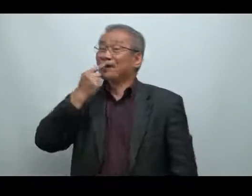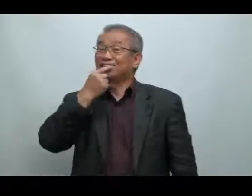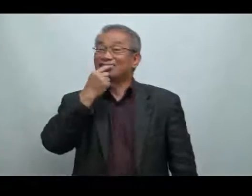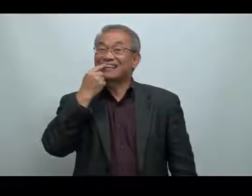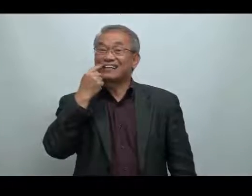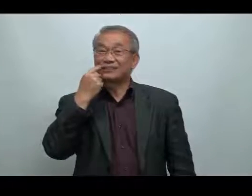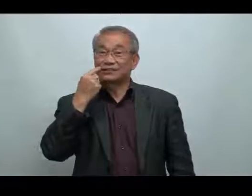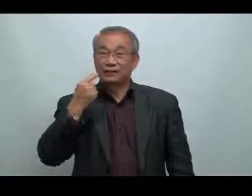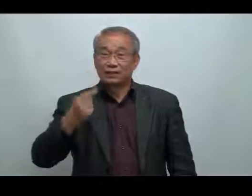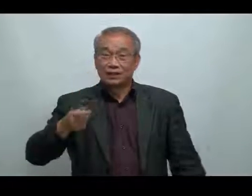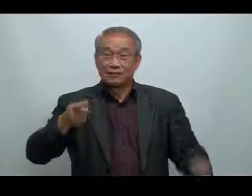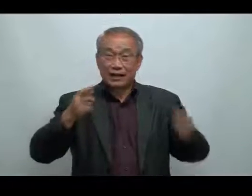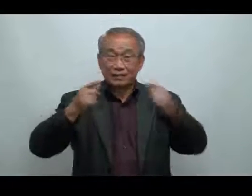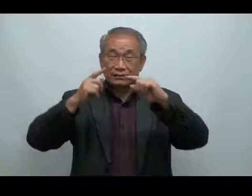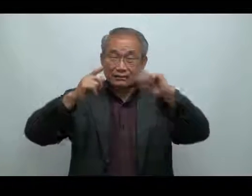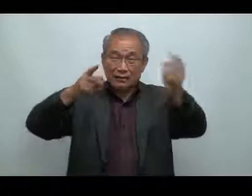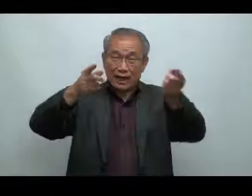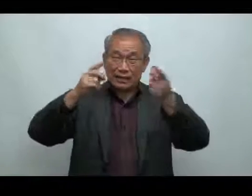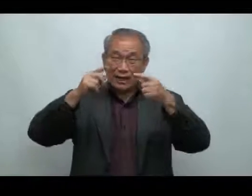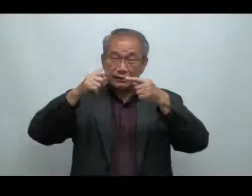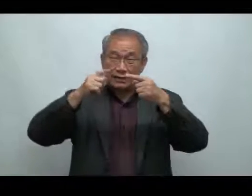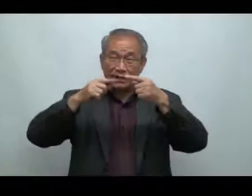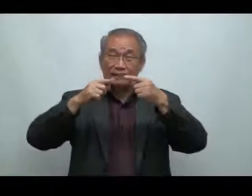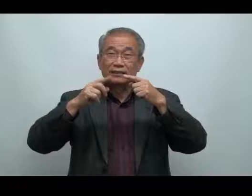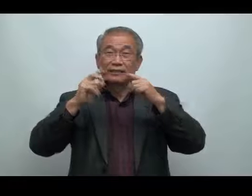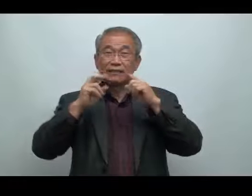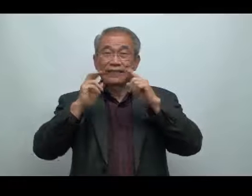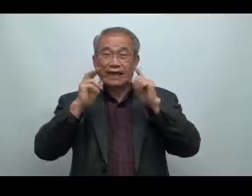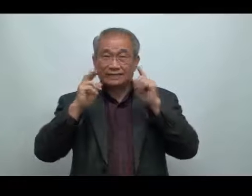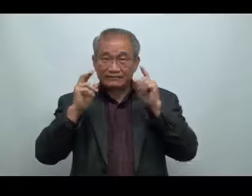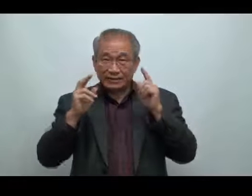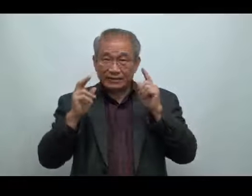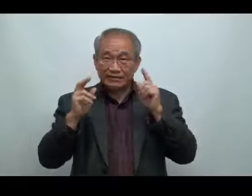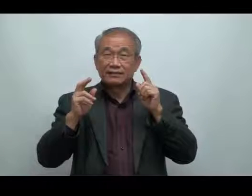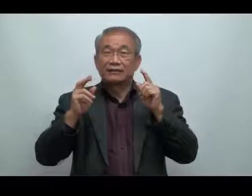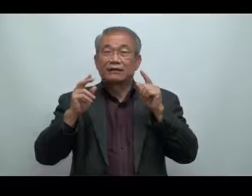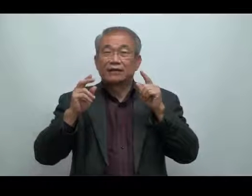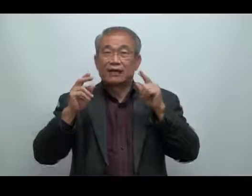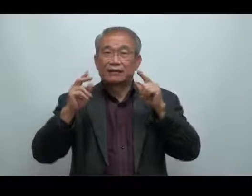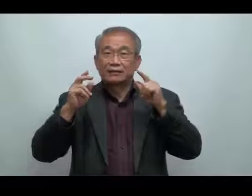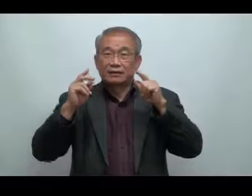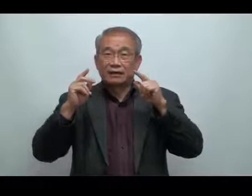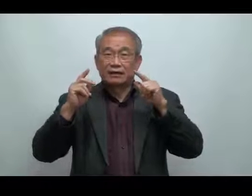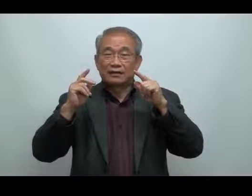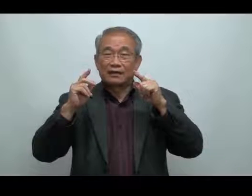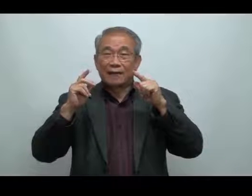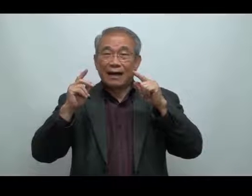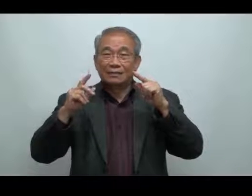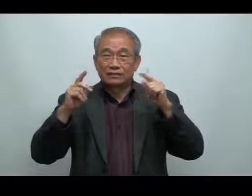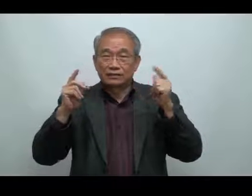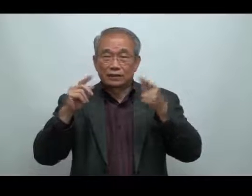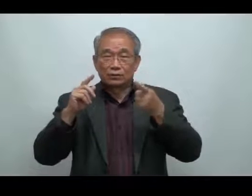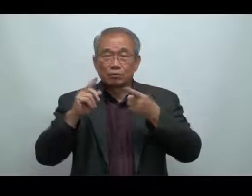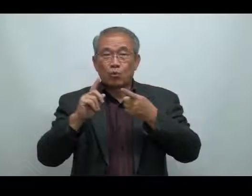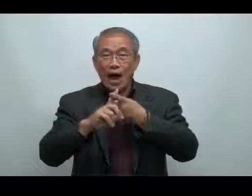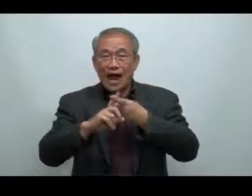your incisors. That area is activated by the